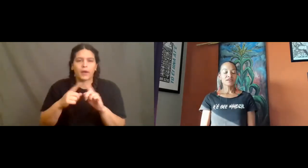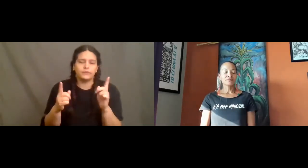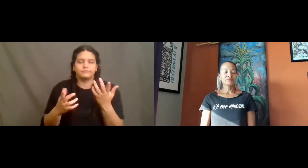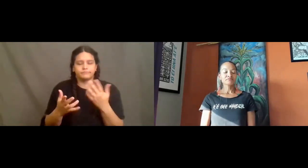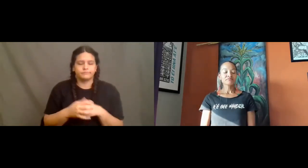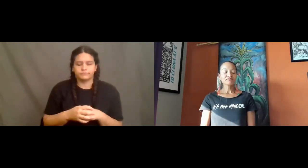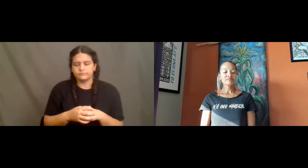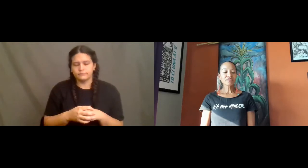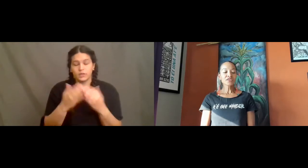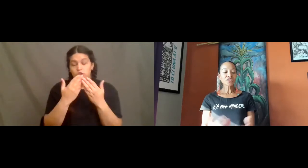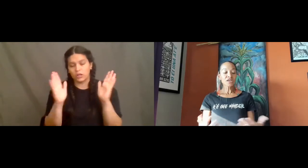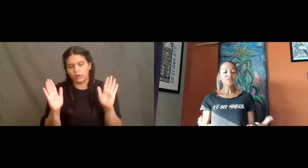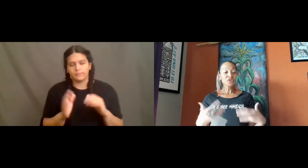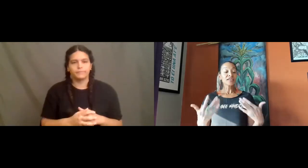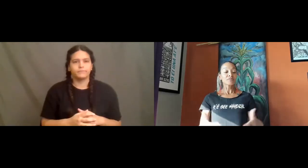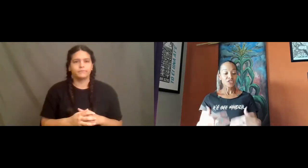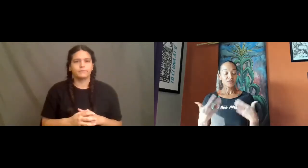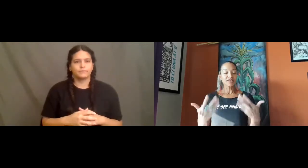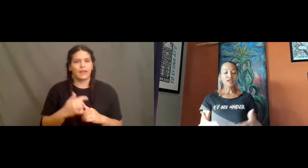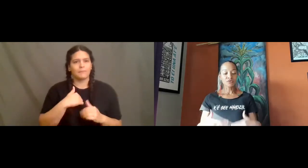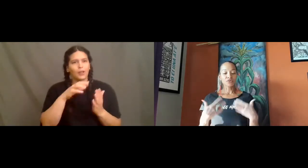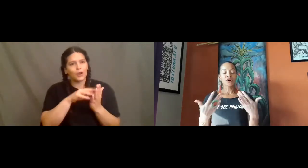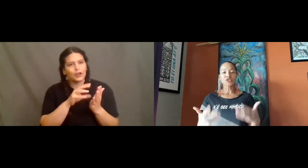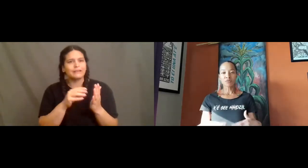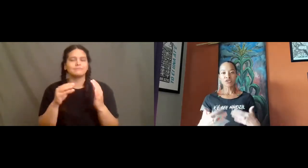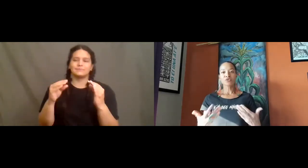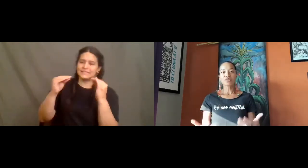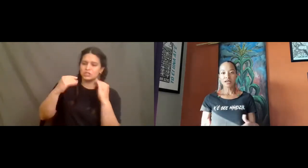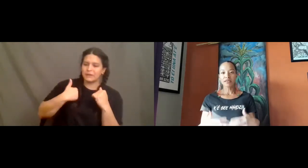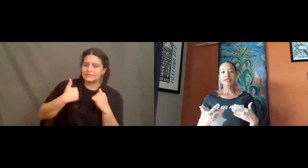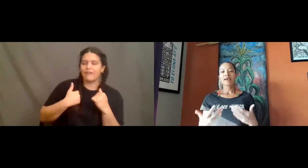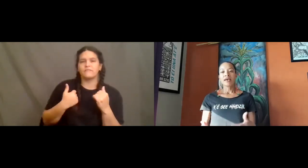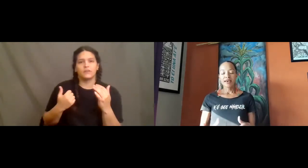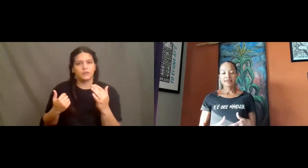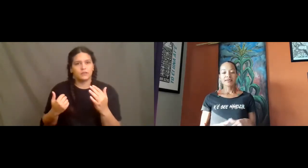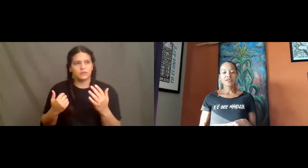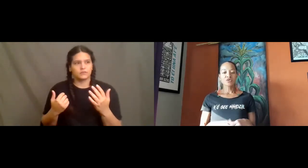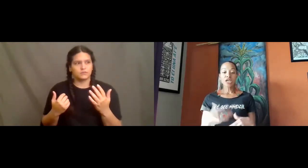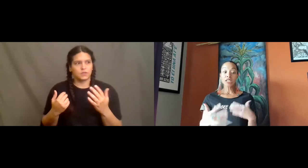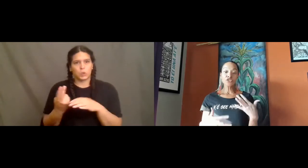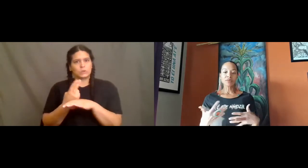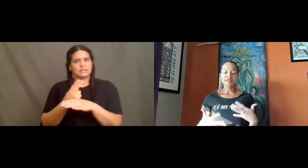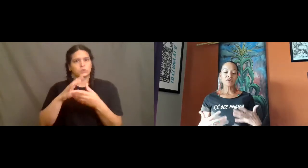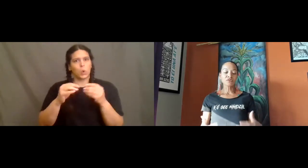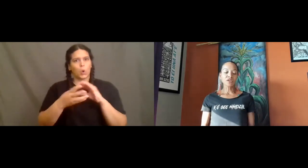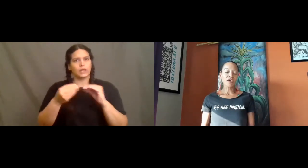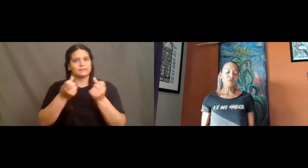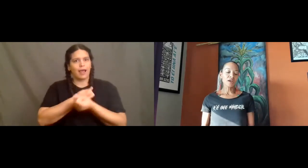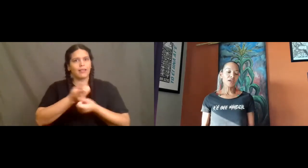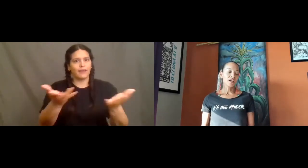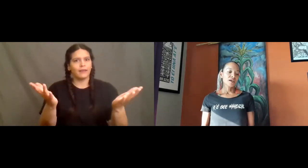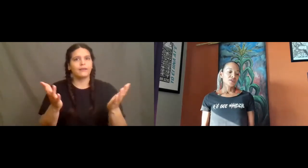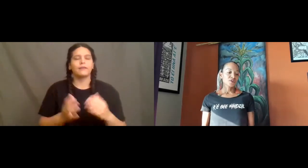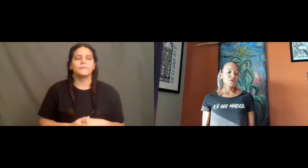I'm learning, I'm teaching myself through our Shema storytelling and so challenging myself even in that